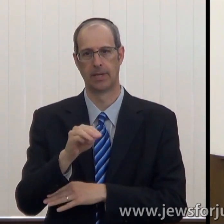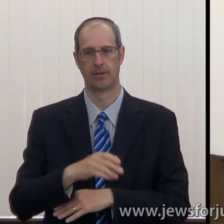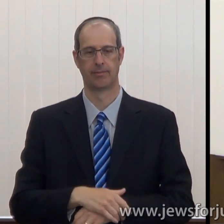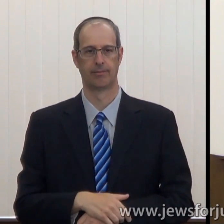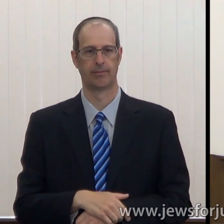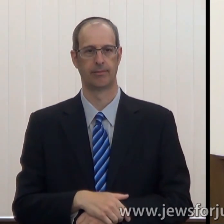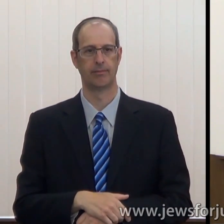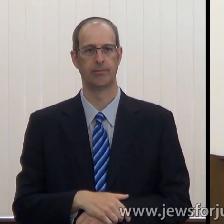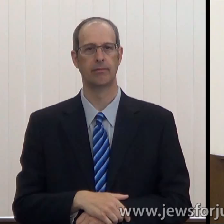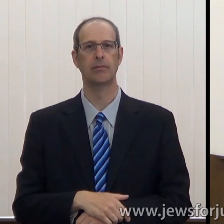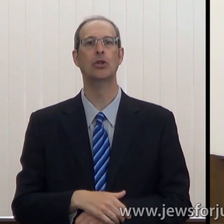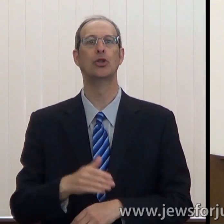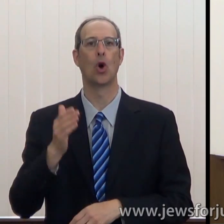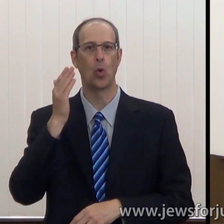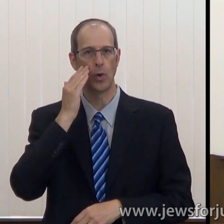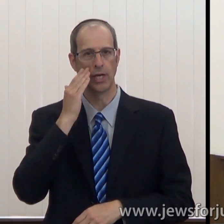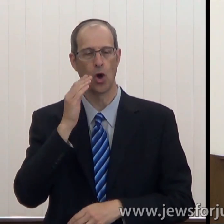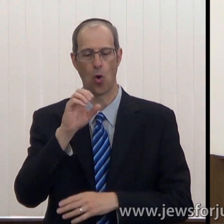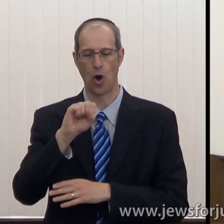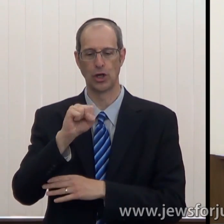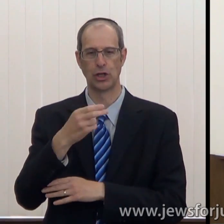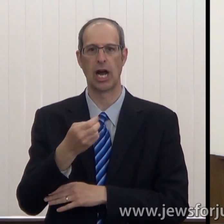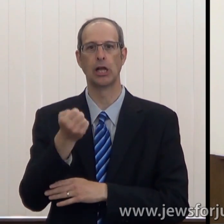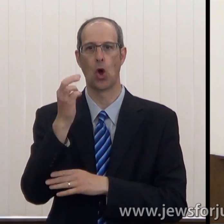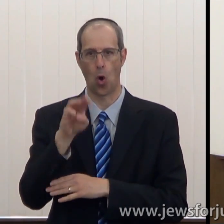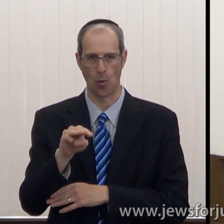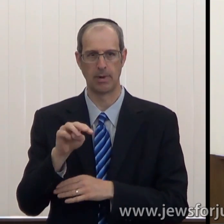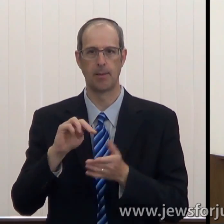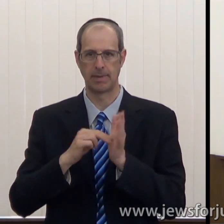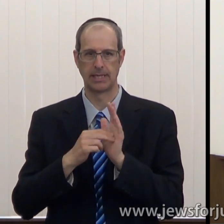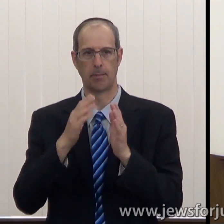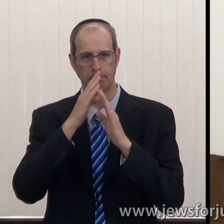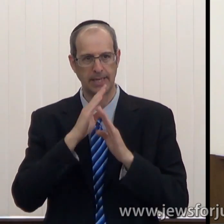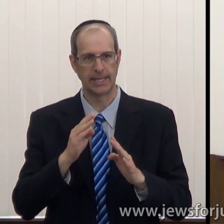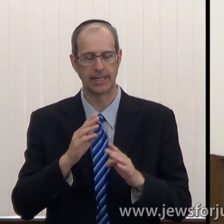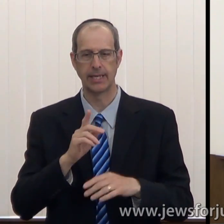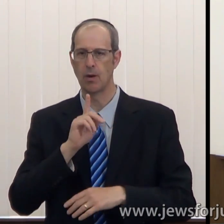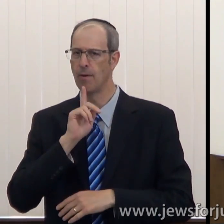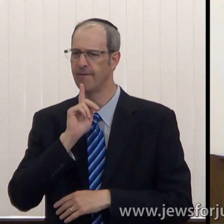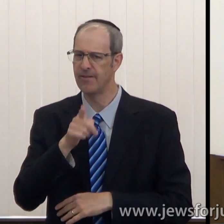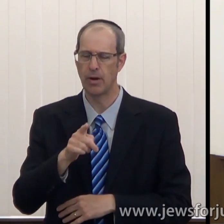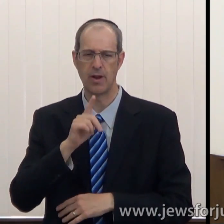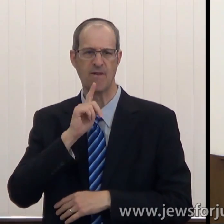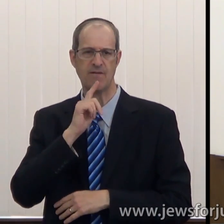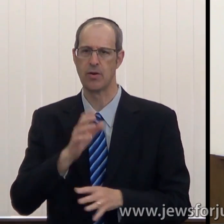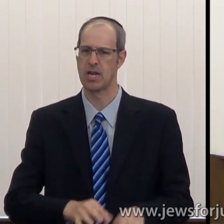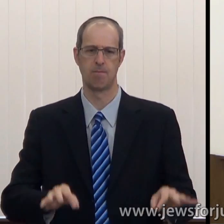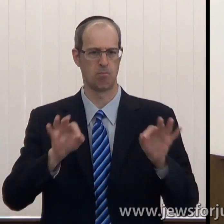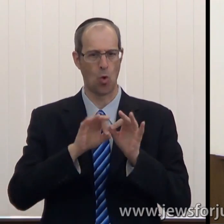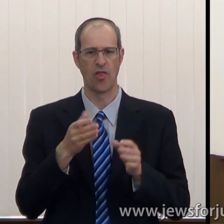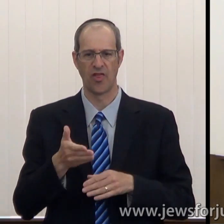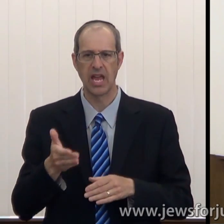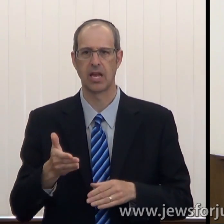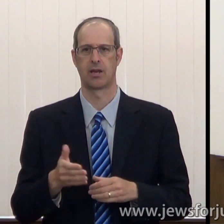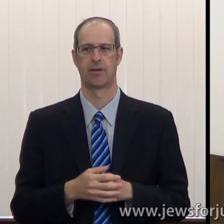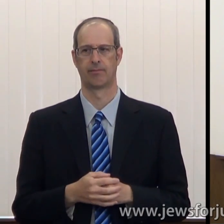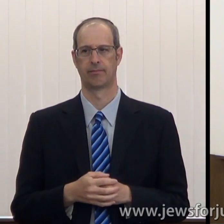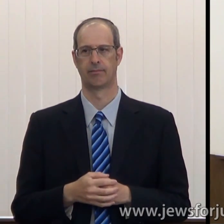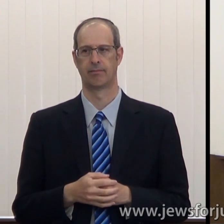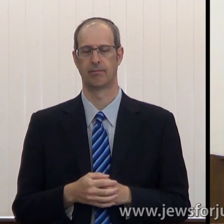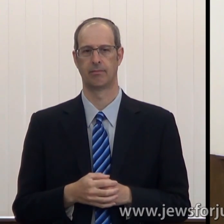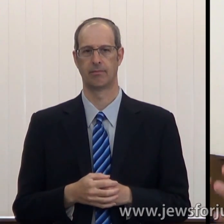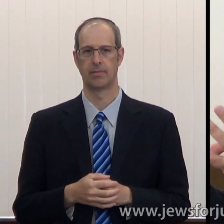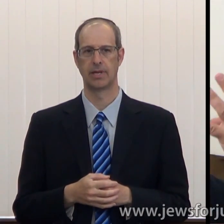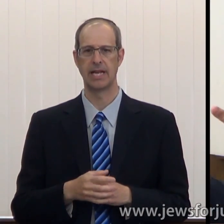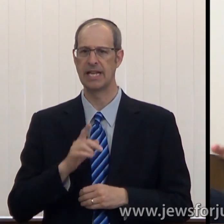So we know that shalom, peace, is a very, very important thing. And it's a